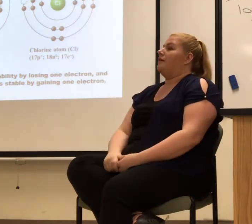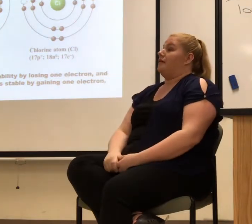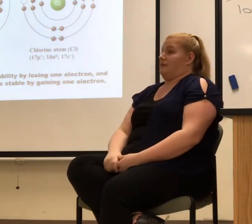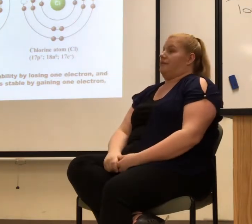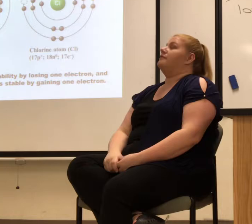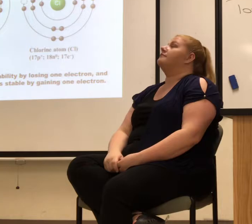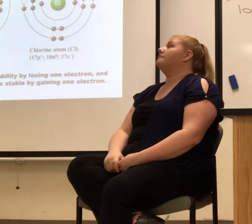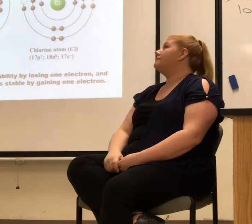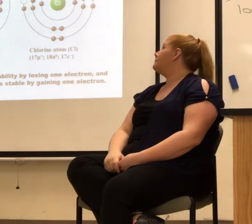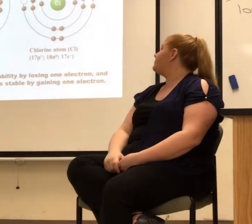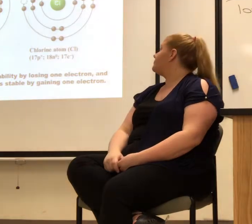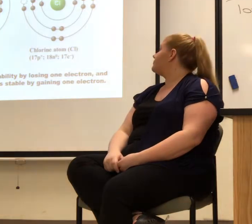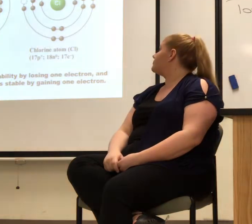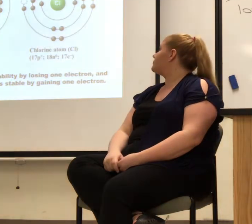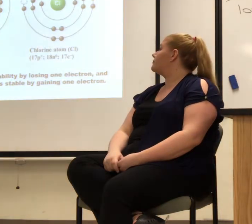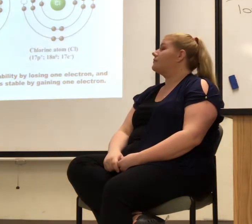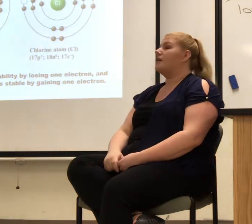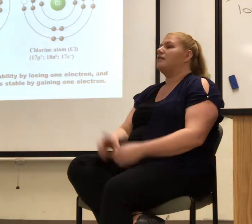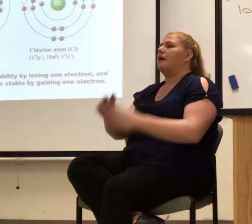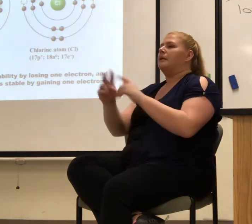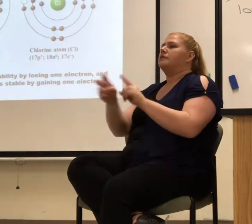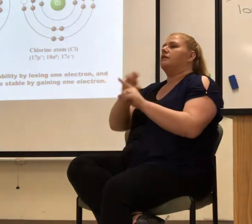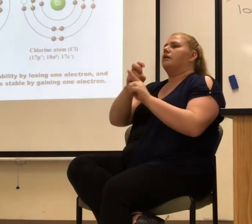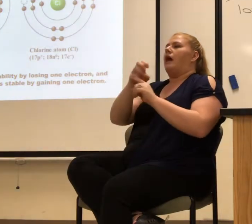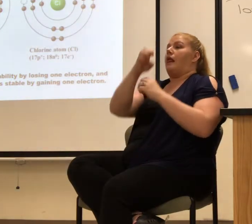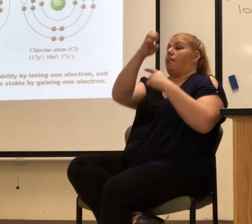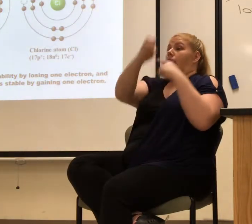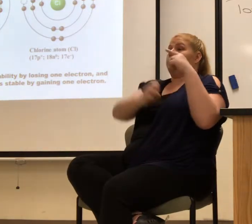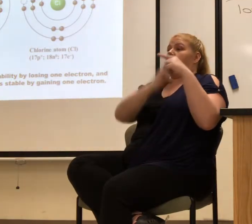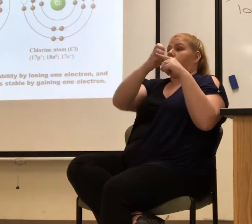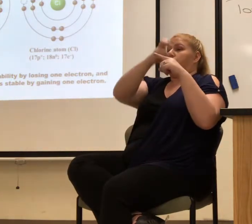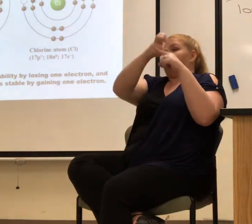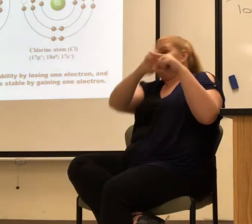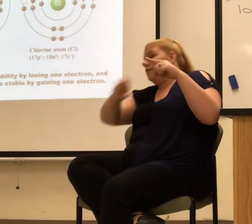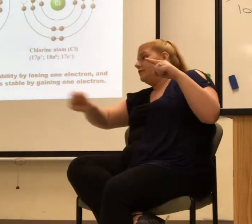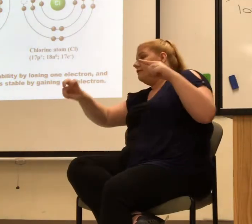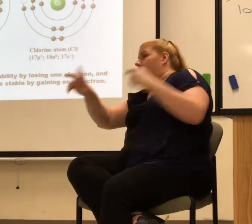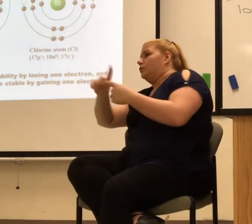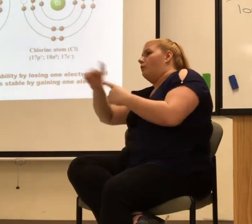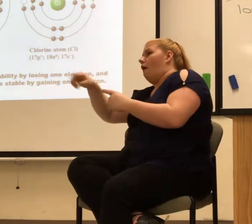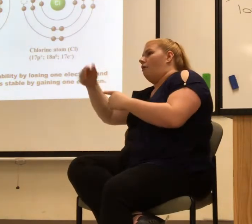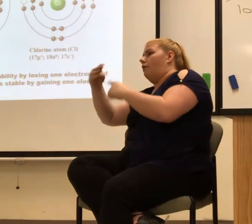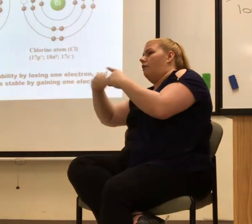as shown here involves the transfer of an electron.